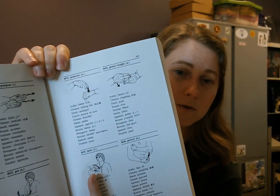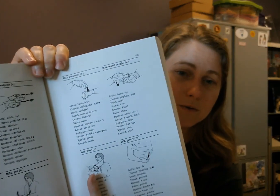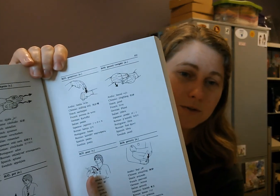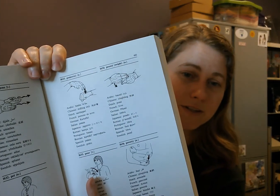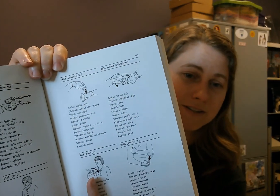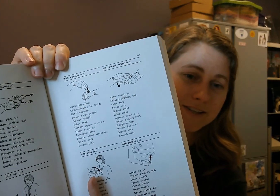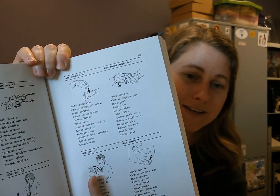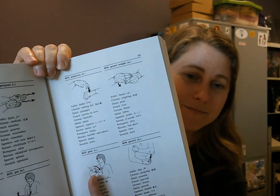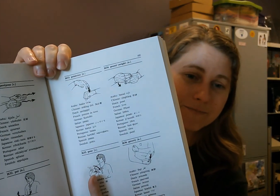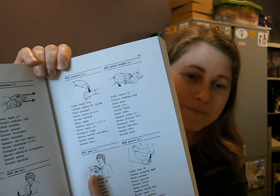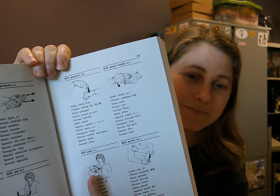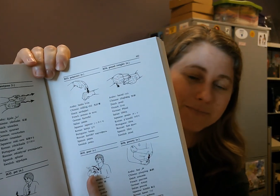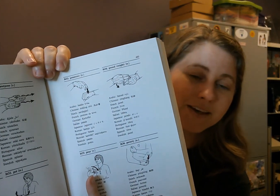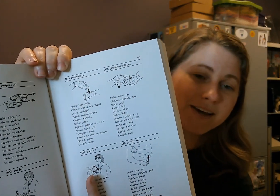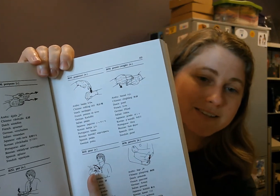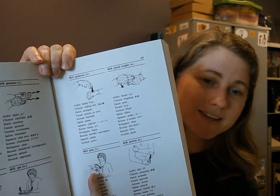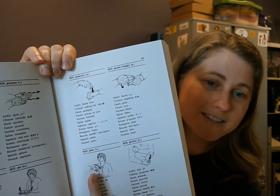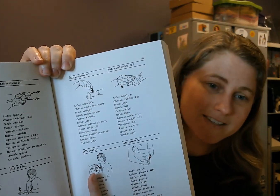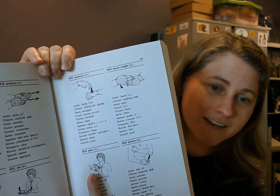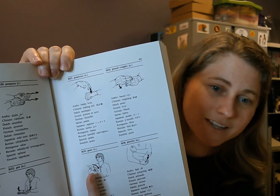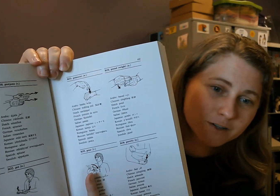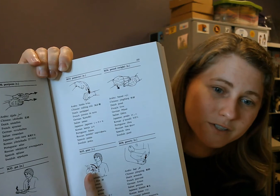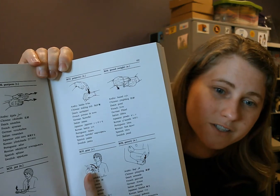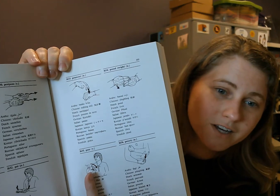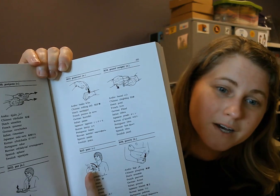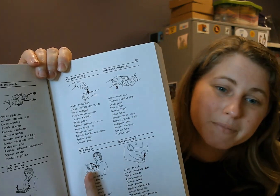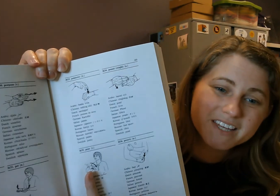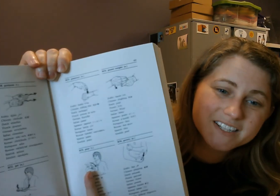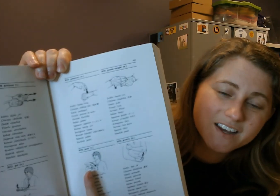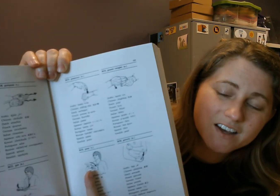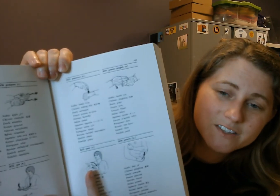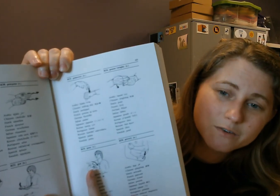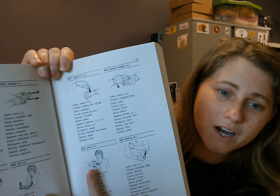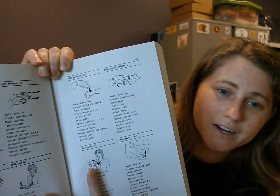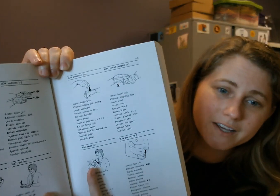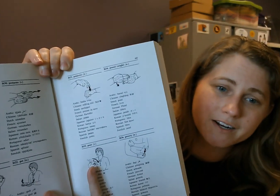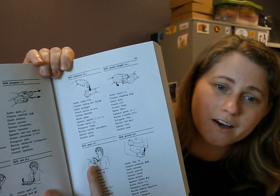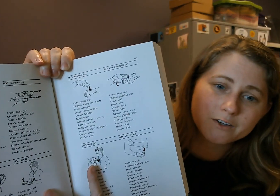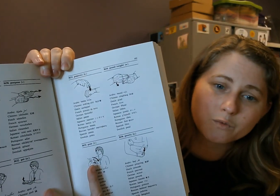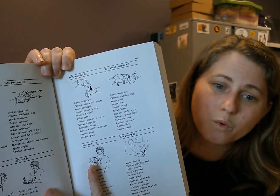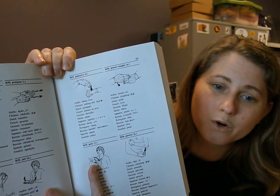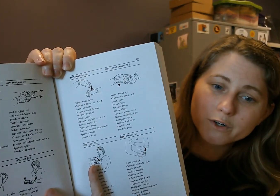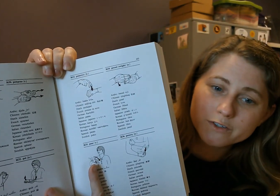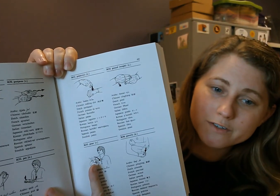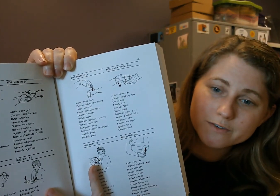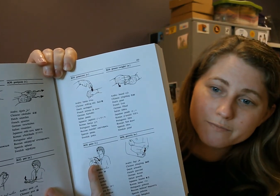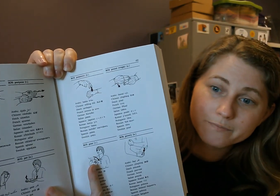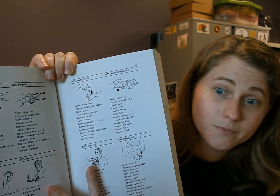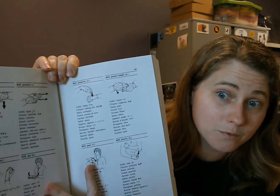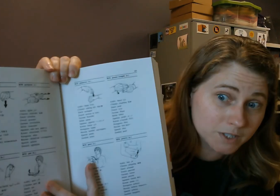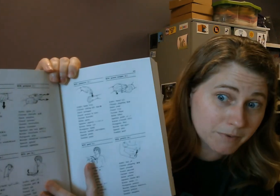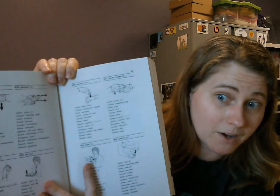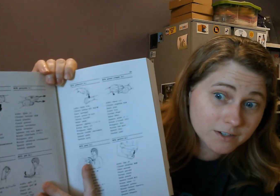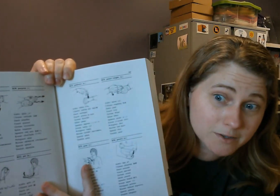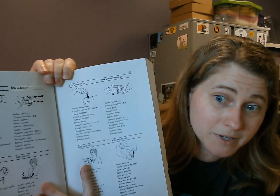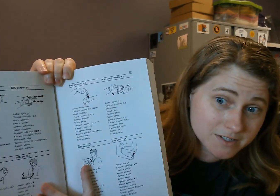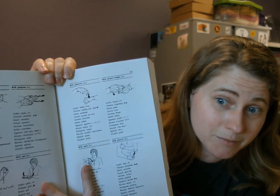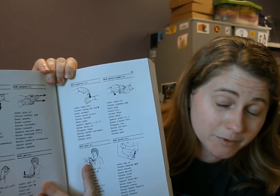potato, can you see that? It's got the sign language, but then it's also got it in other words, which may also be a summer